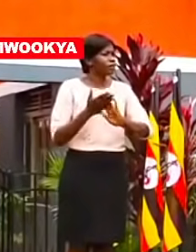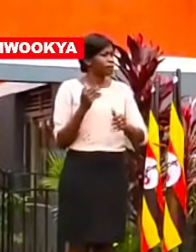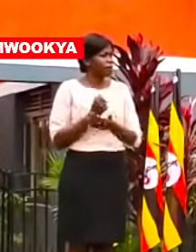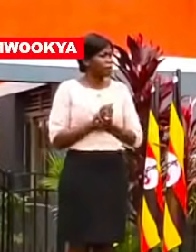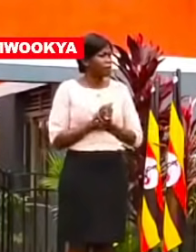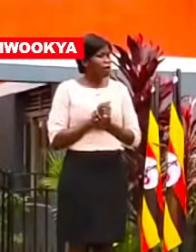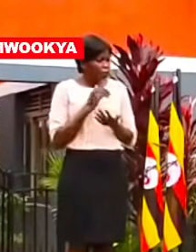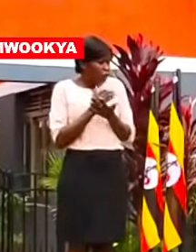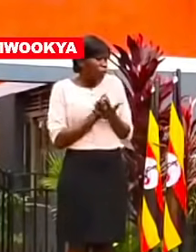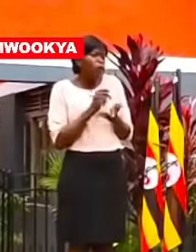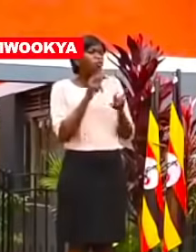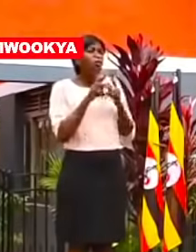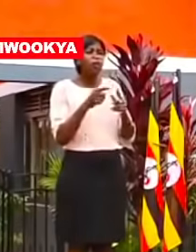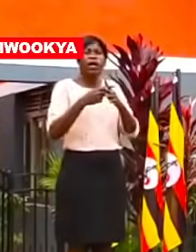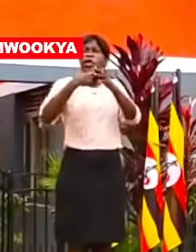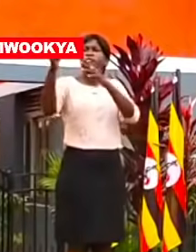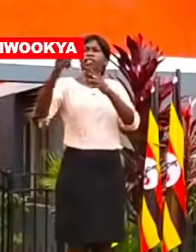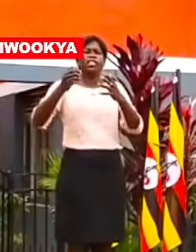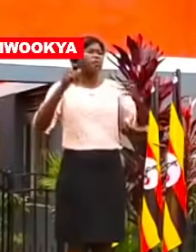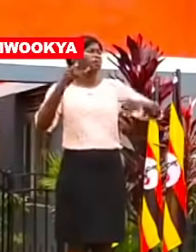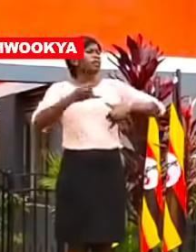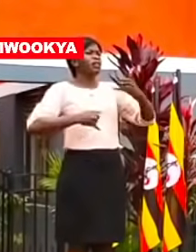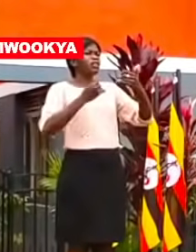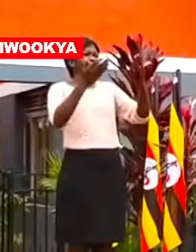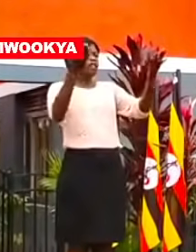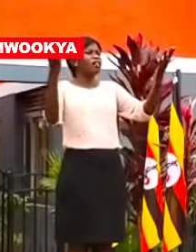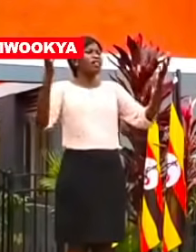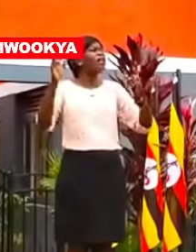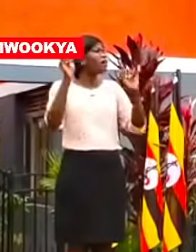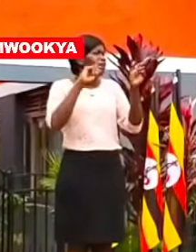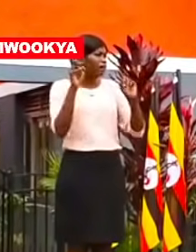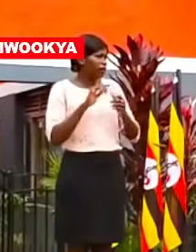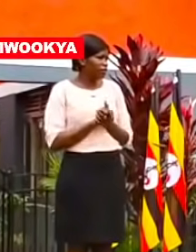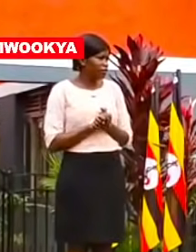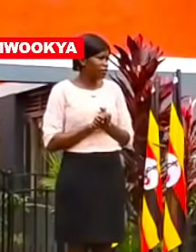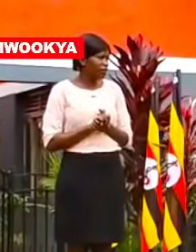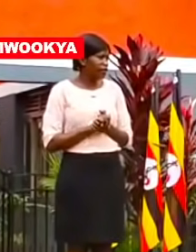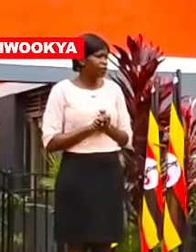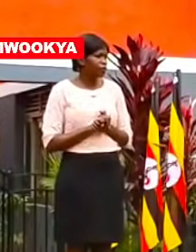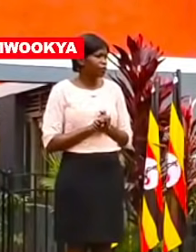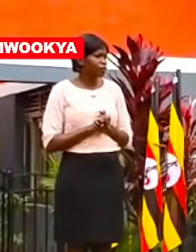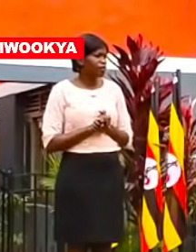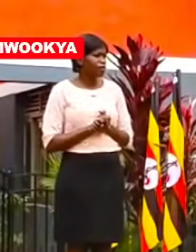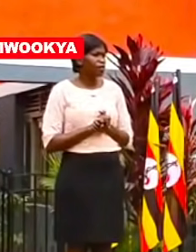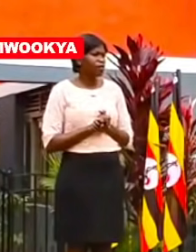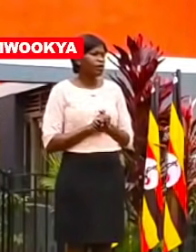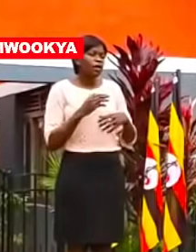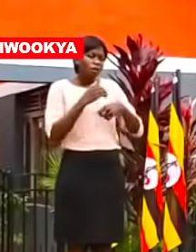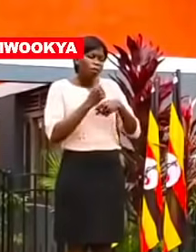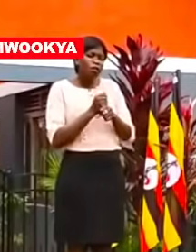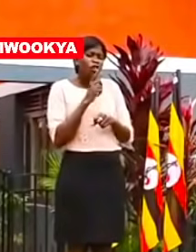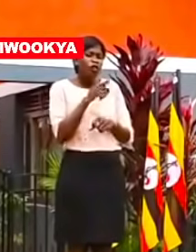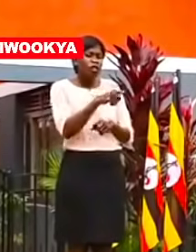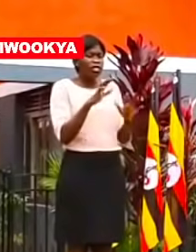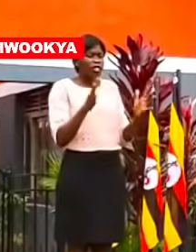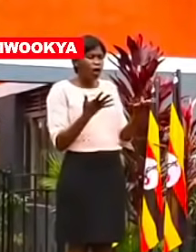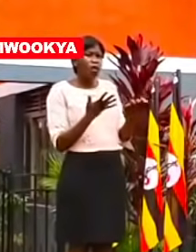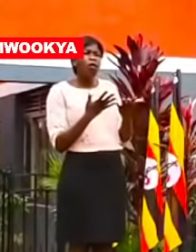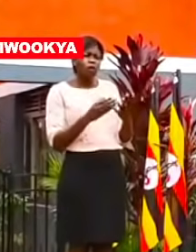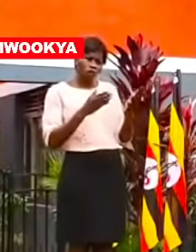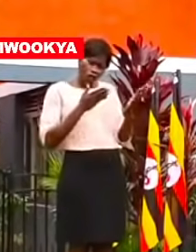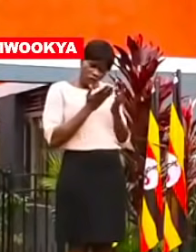criminals, don't get to be out there in the public, perhaps causing more harm. But how do you make sure of that? By carrying out swift and